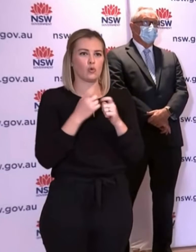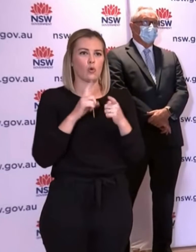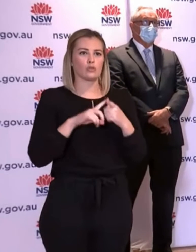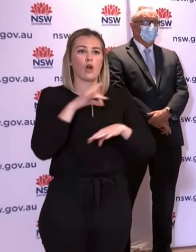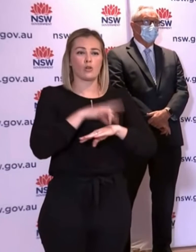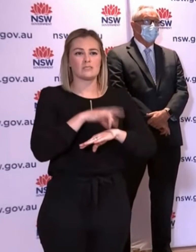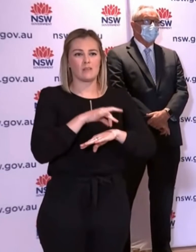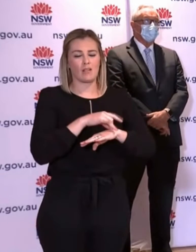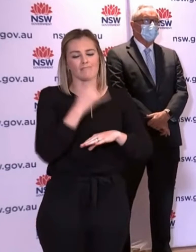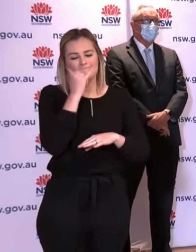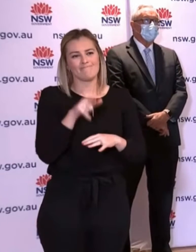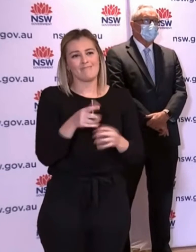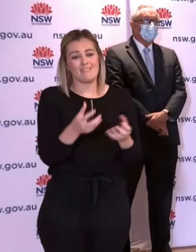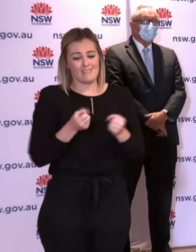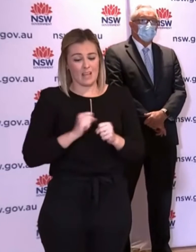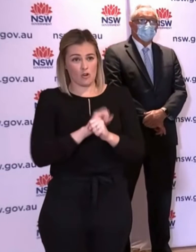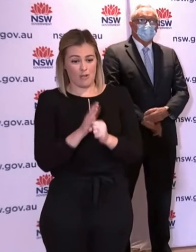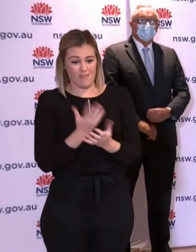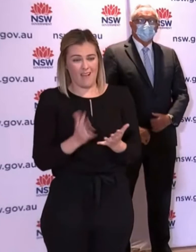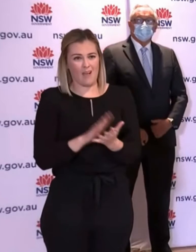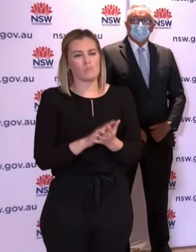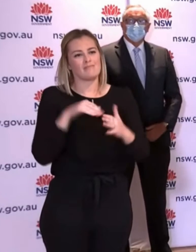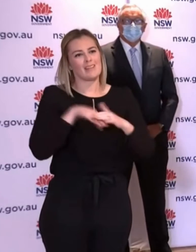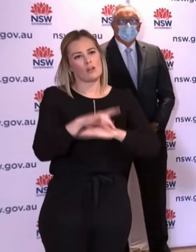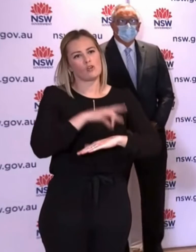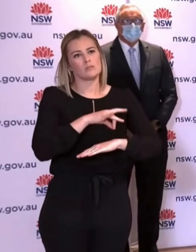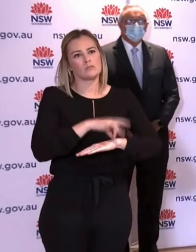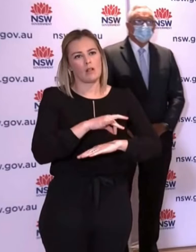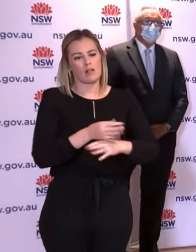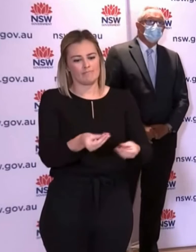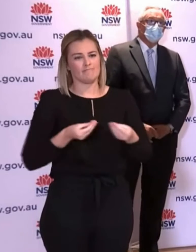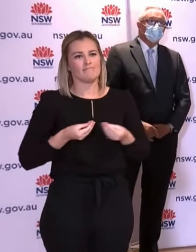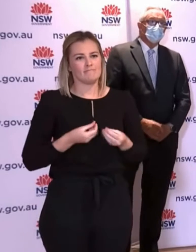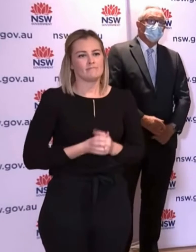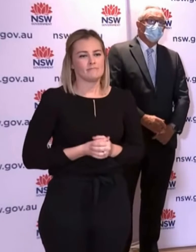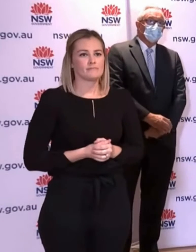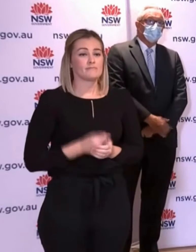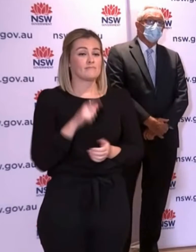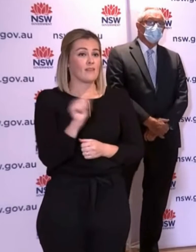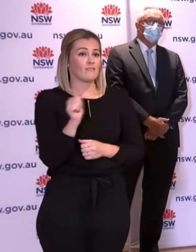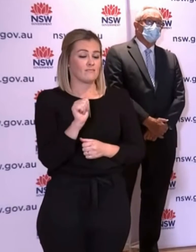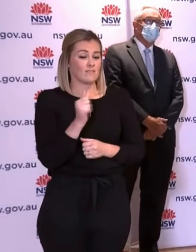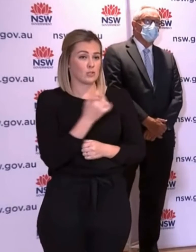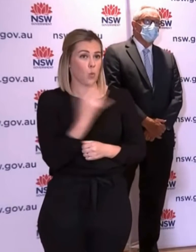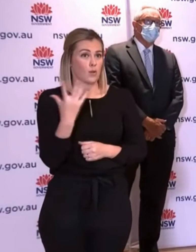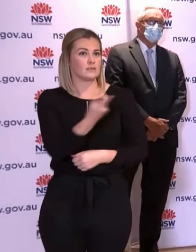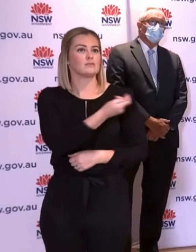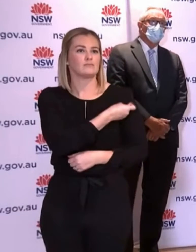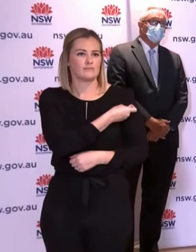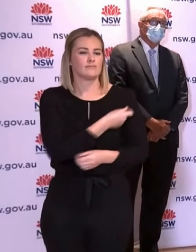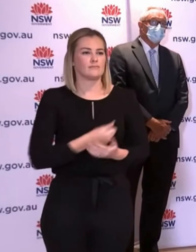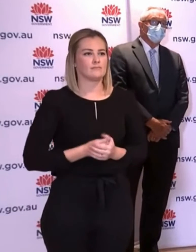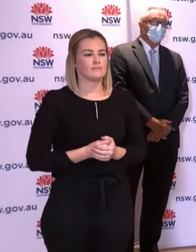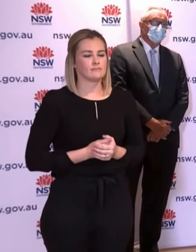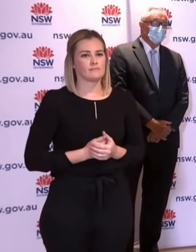his infection, and he had received 1 dose of COVID-19 vaccine, and his death is the